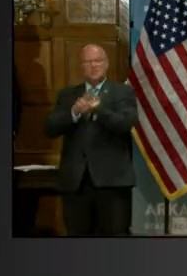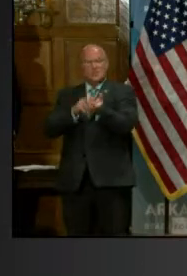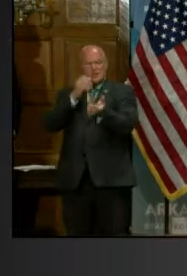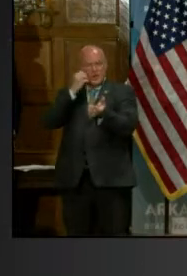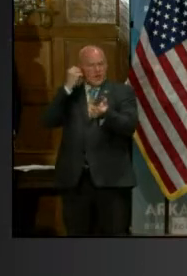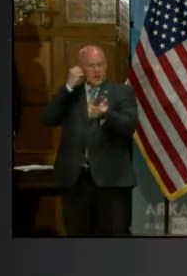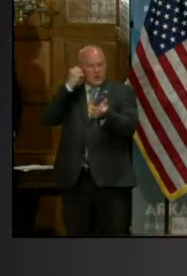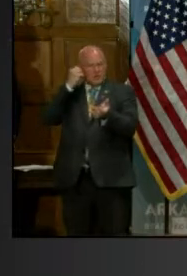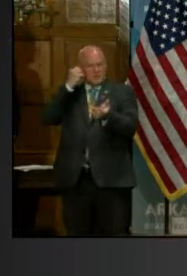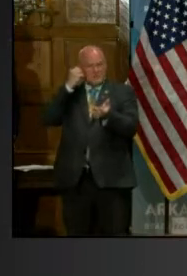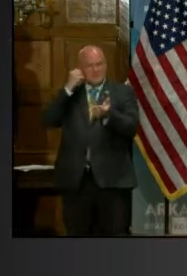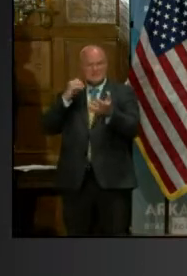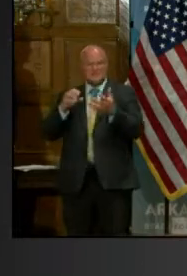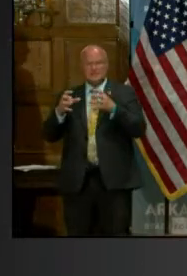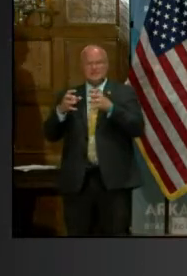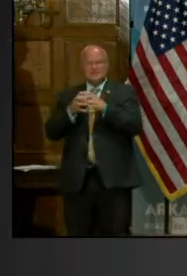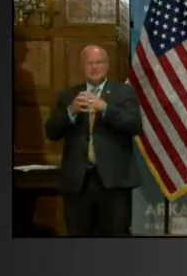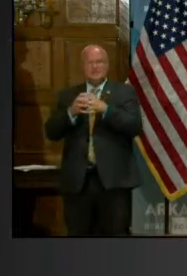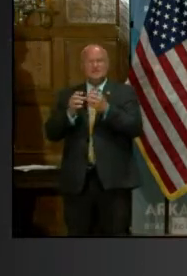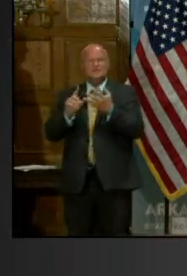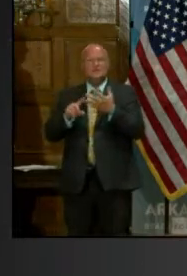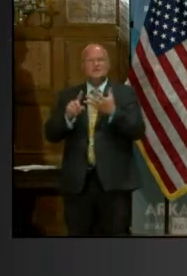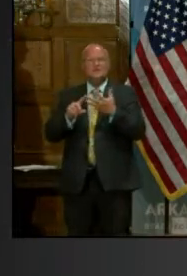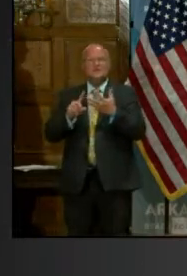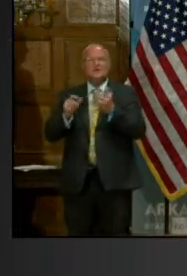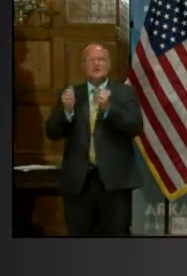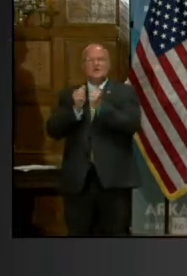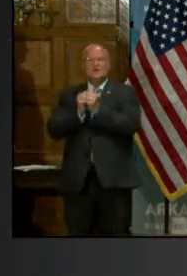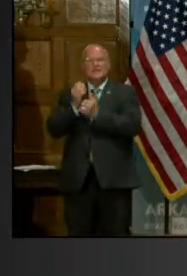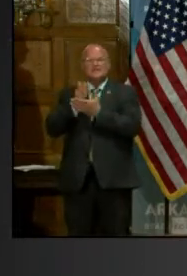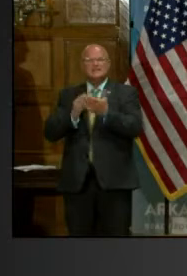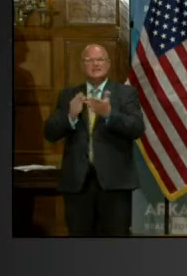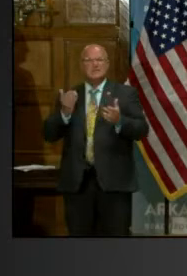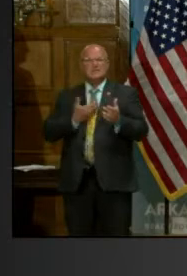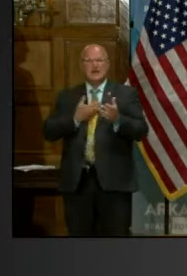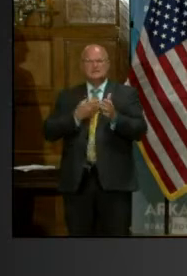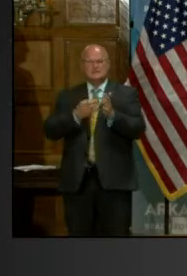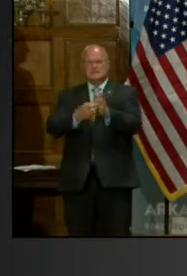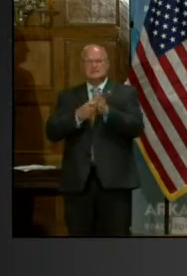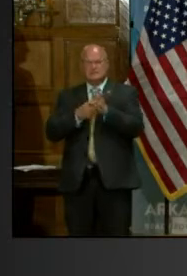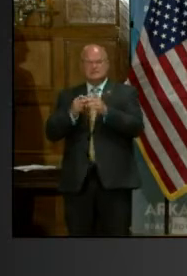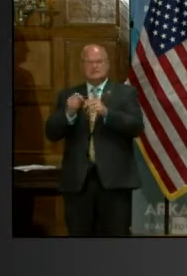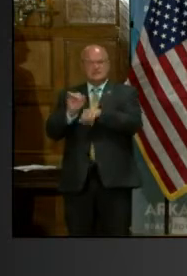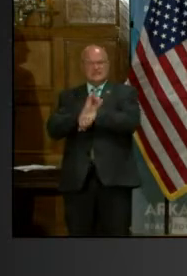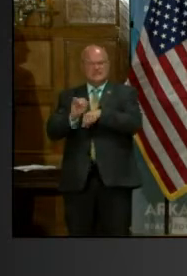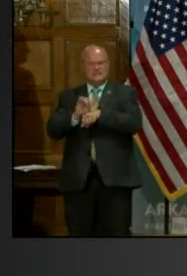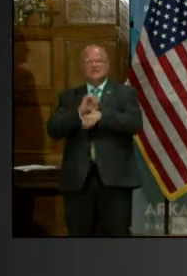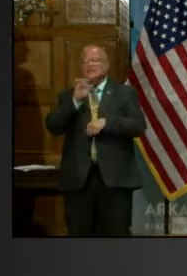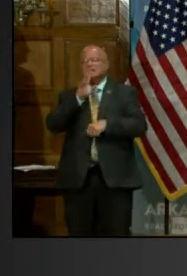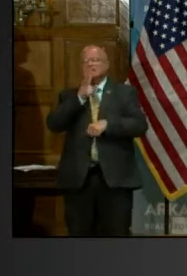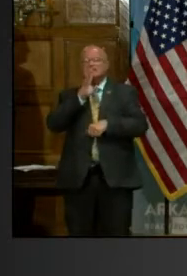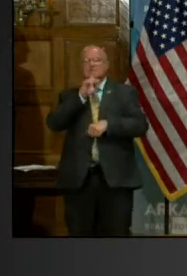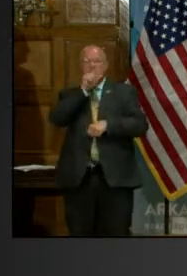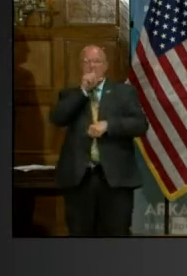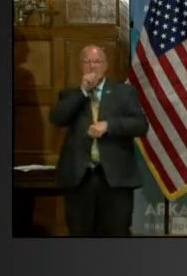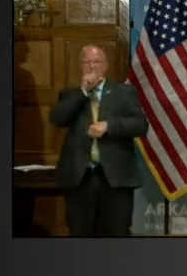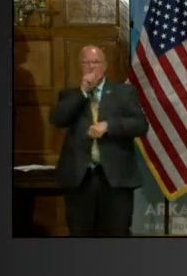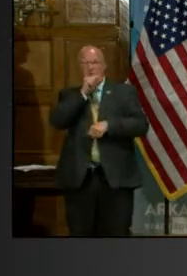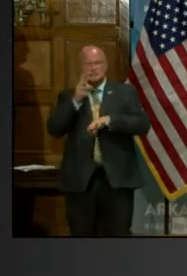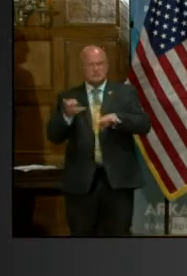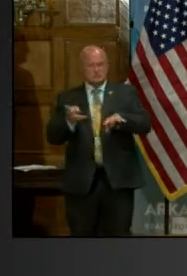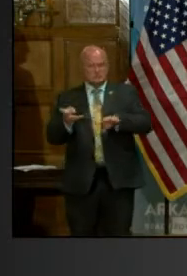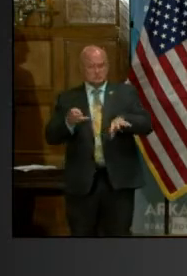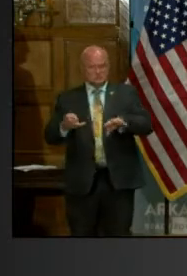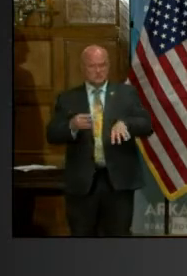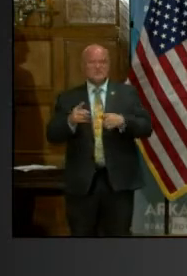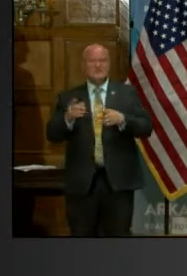nursing homes. We've seen clusters with some of our essential industries. We've mentioned the poultry industry before. And